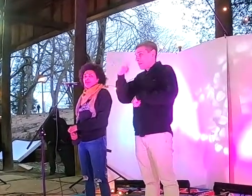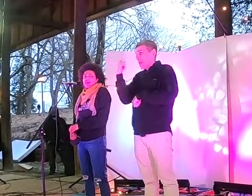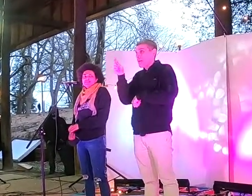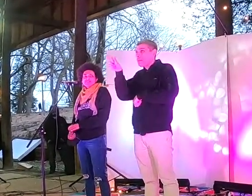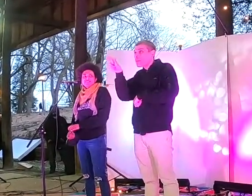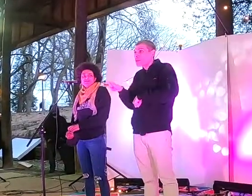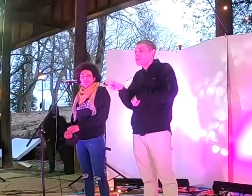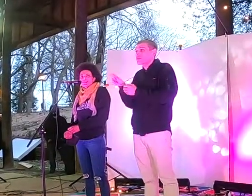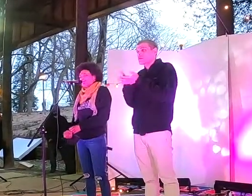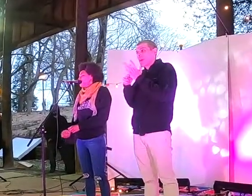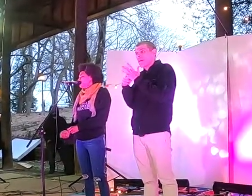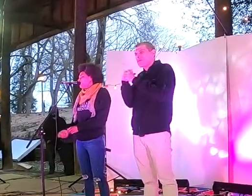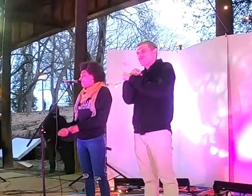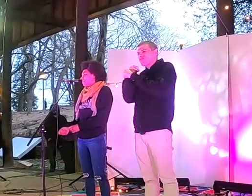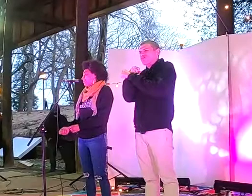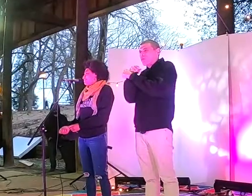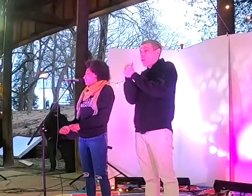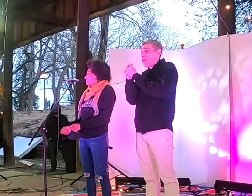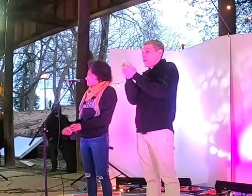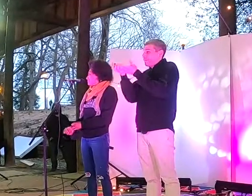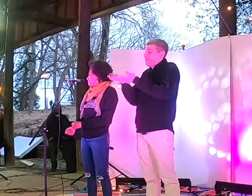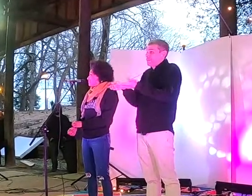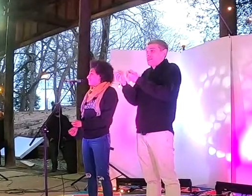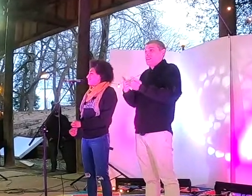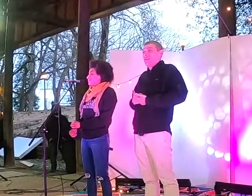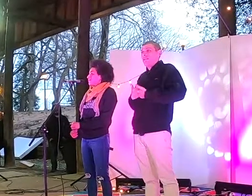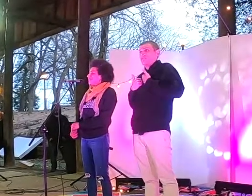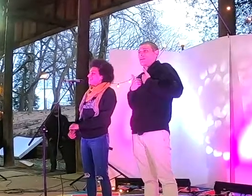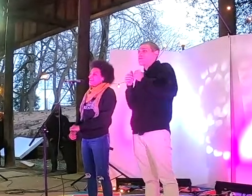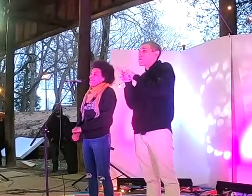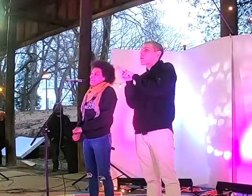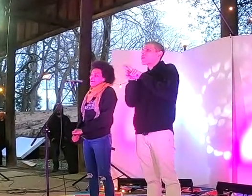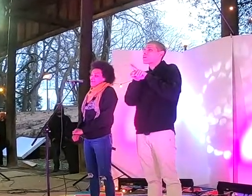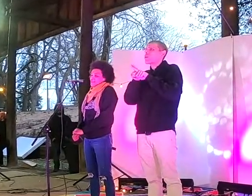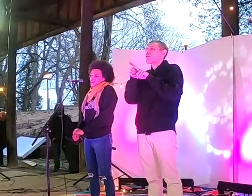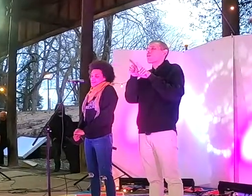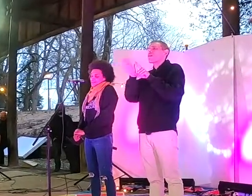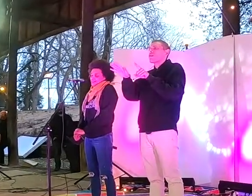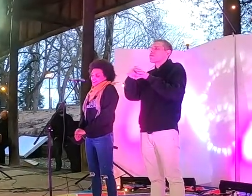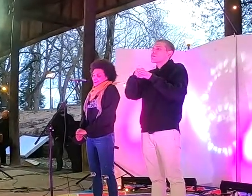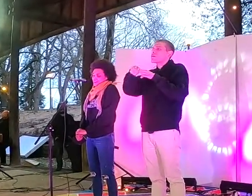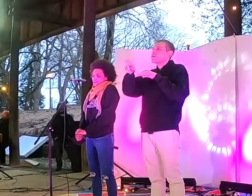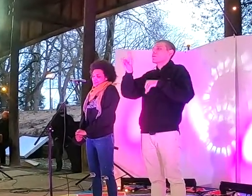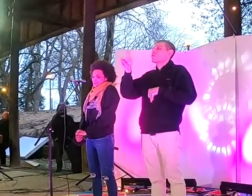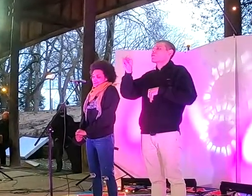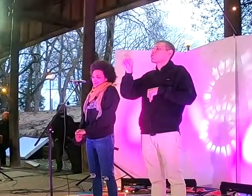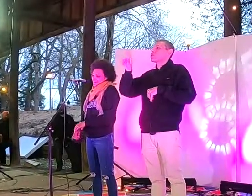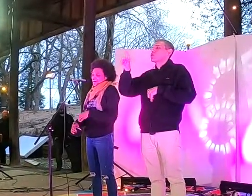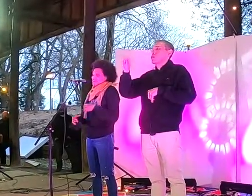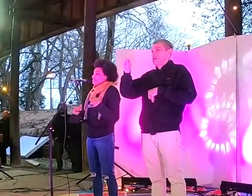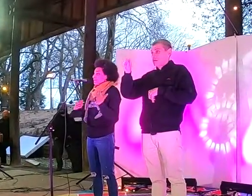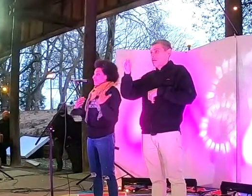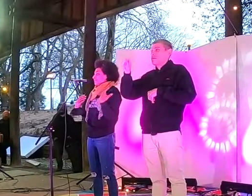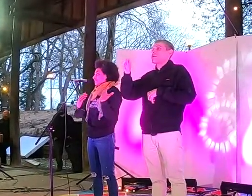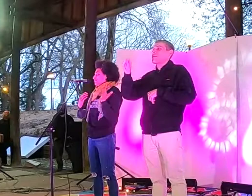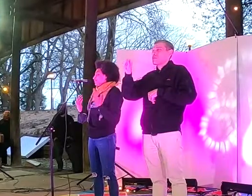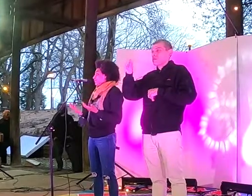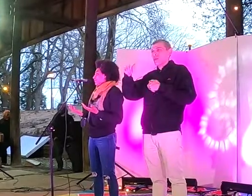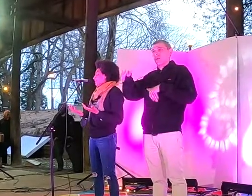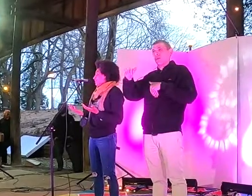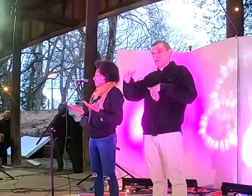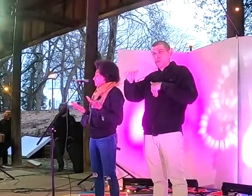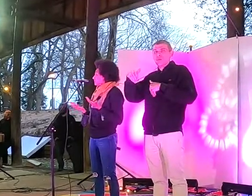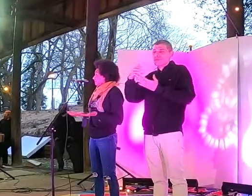person, but also with the work that she brings, being a doula. And it has been